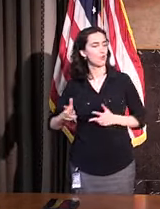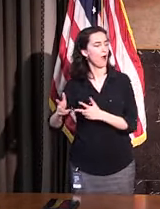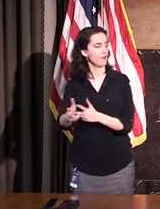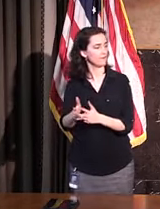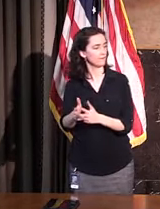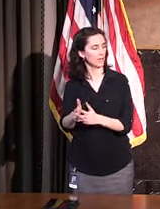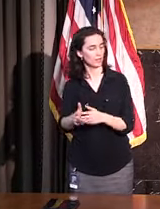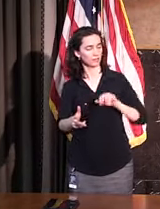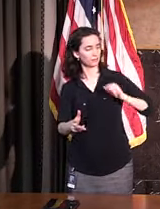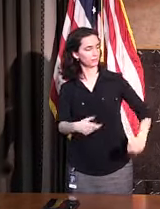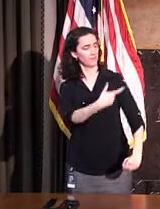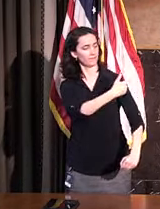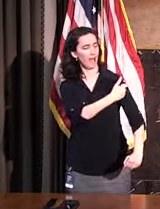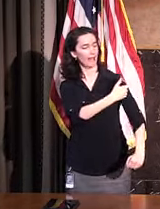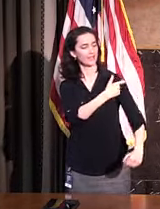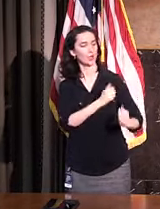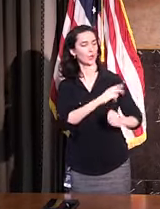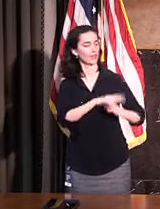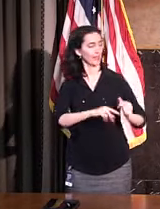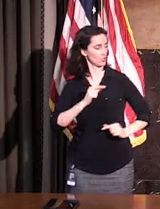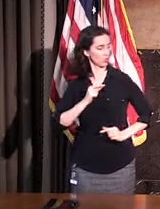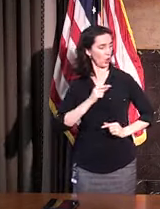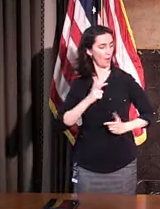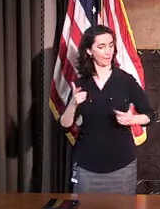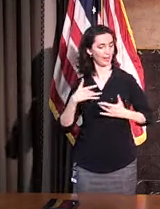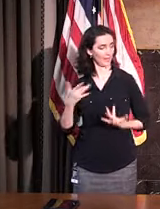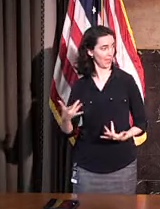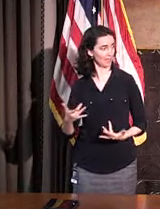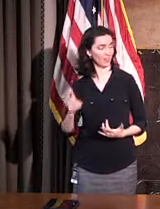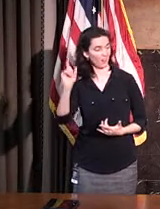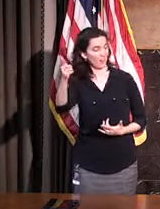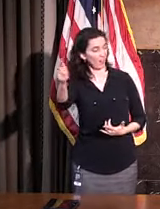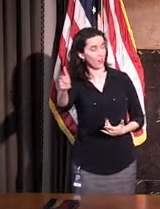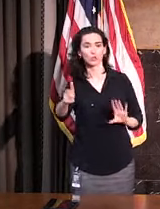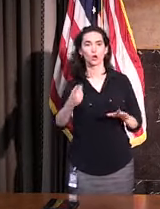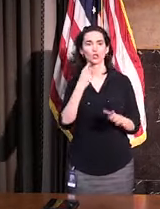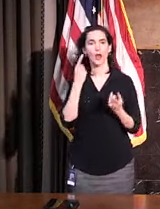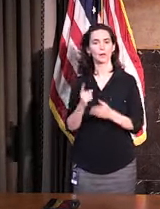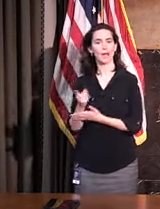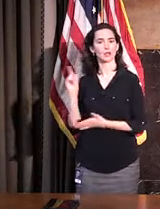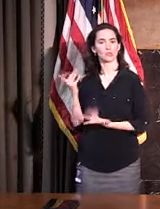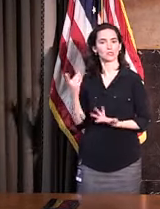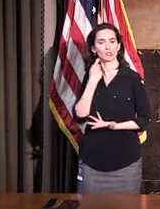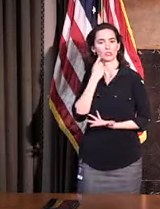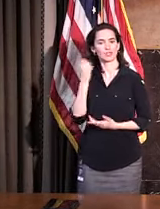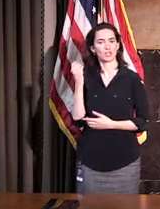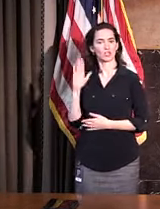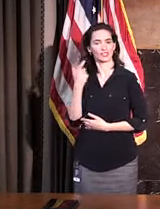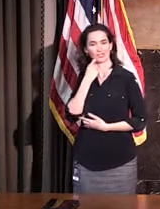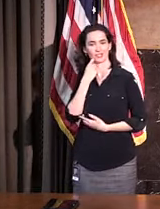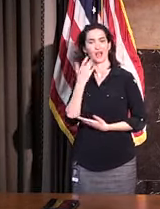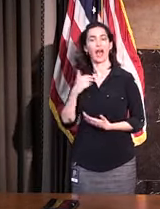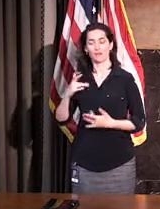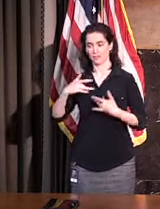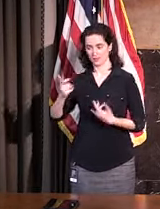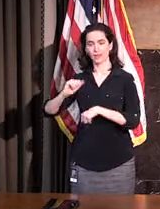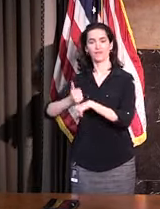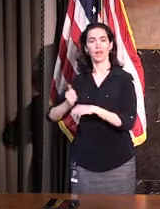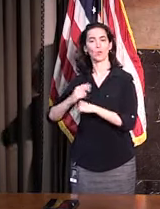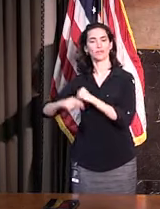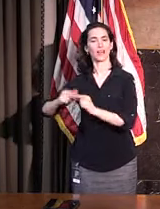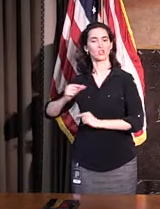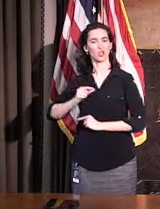Guard event like that? Mm. Oh, no. No, no, that happened this past weekend. There were drive-through vaccine events with the National